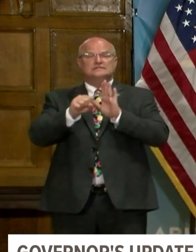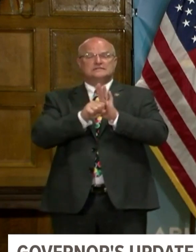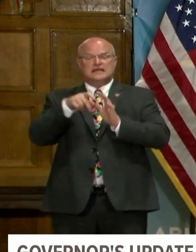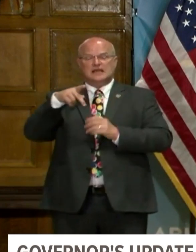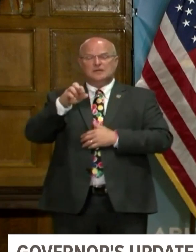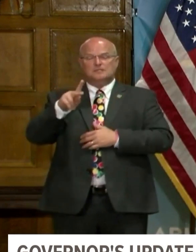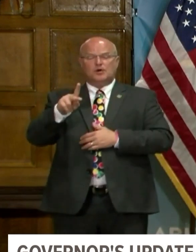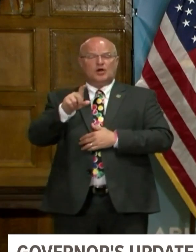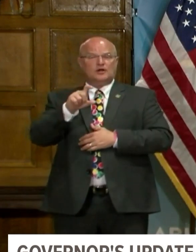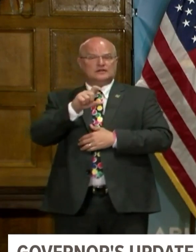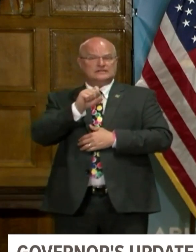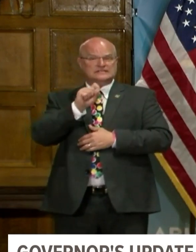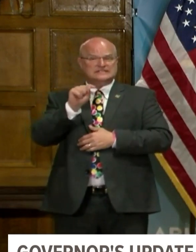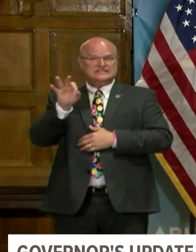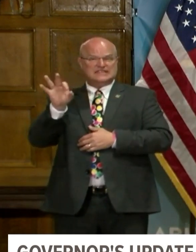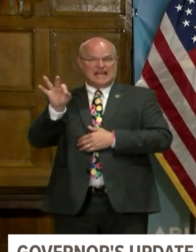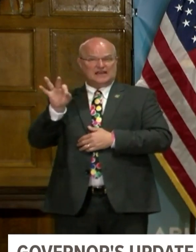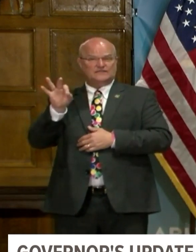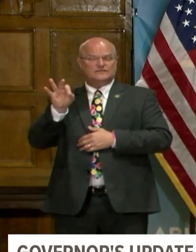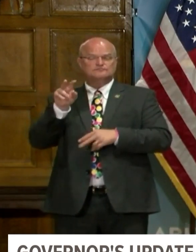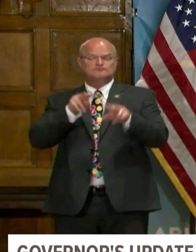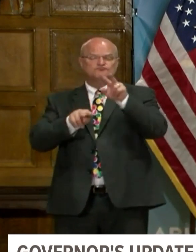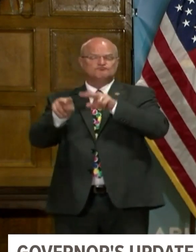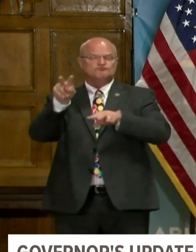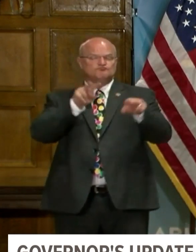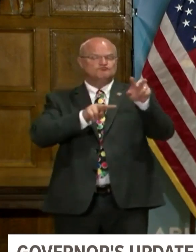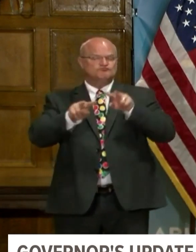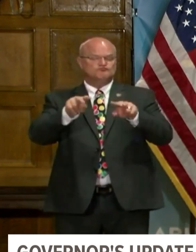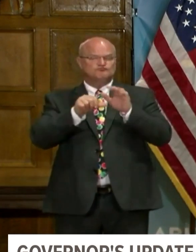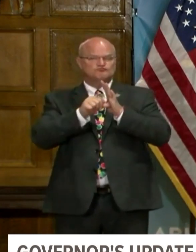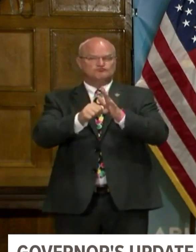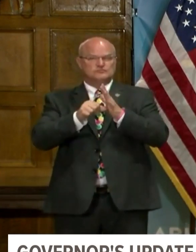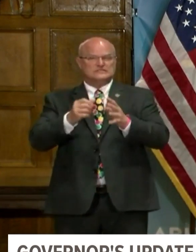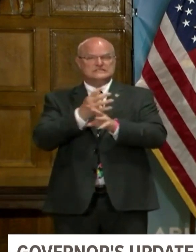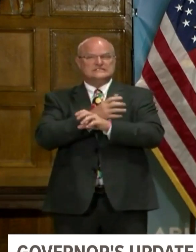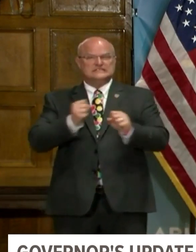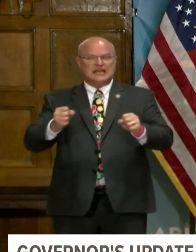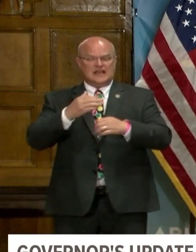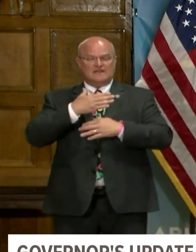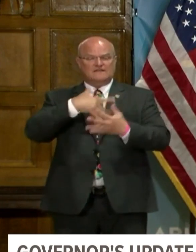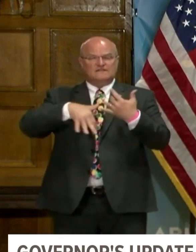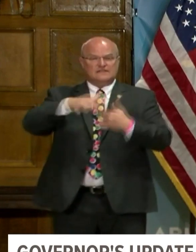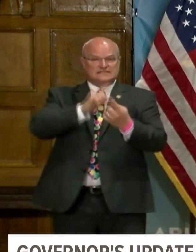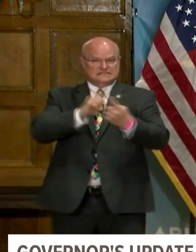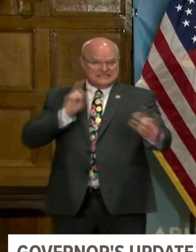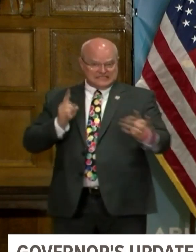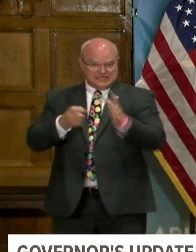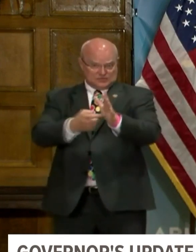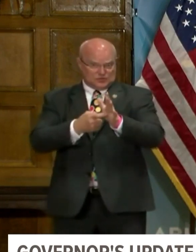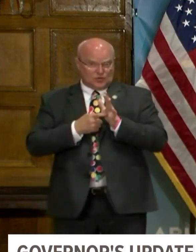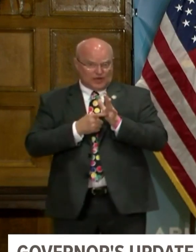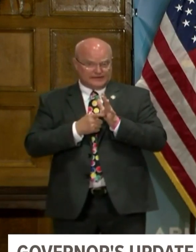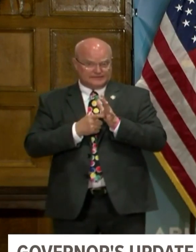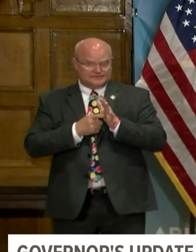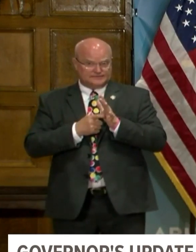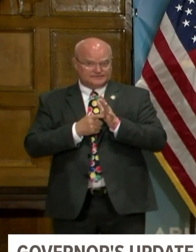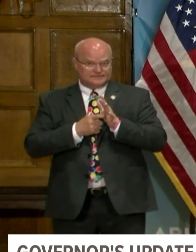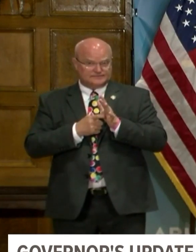staff will be monitoring and enforcing the safe physical distancing that is